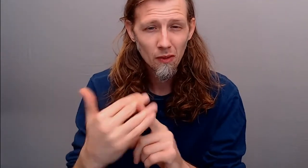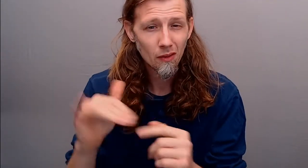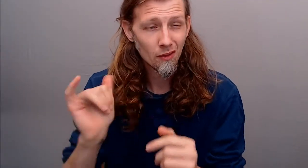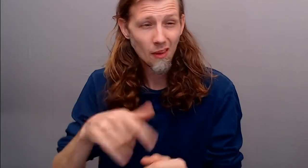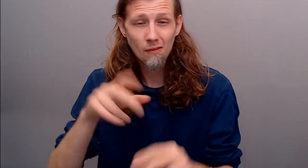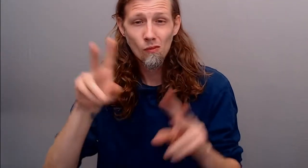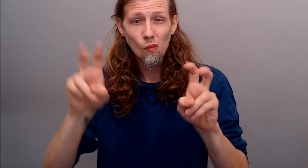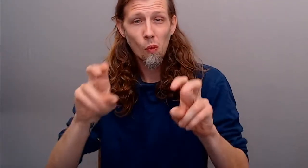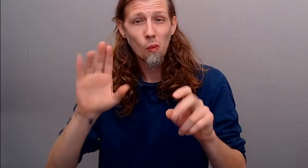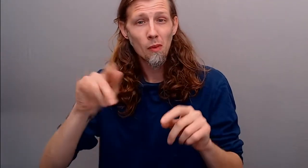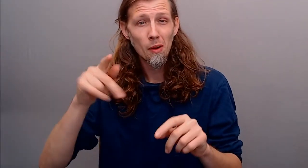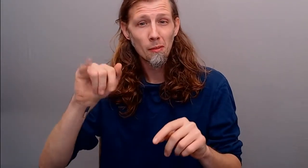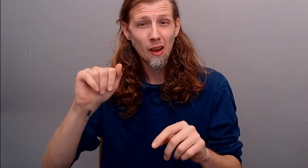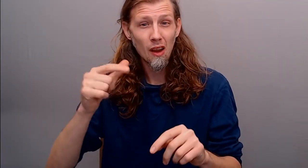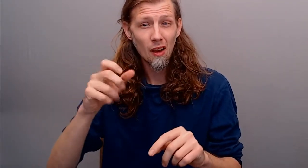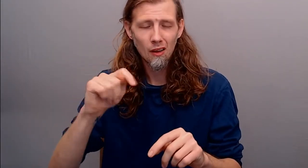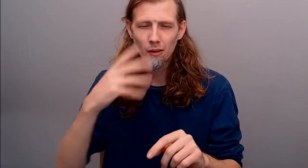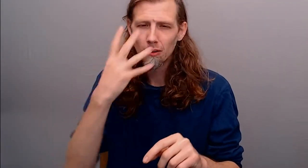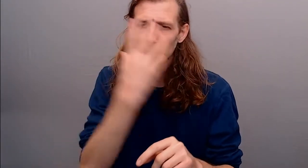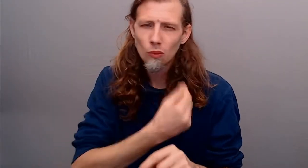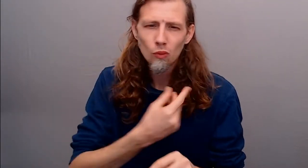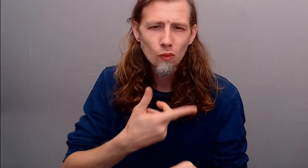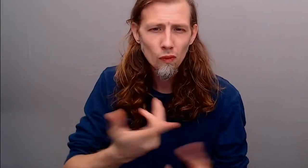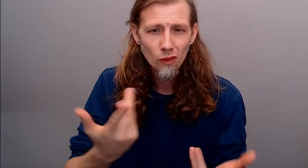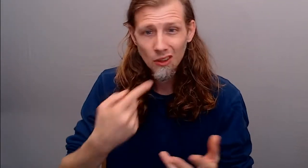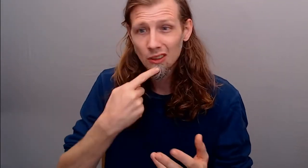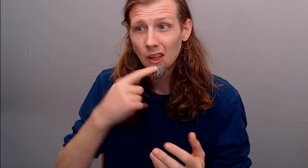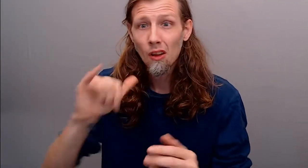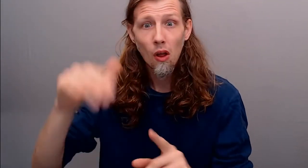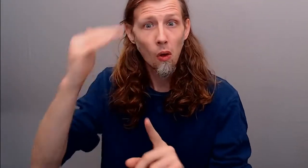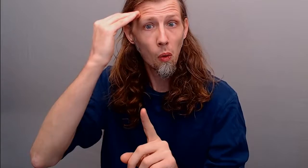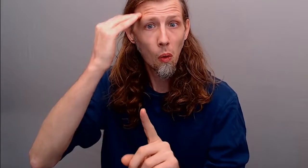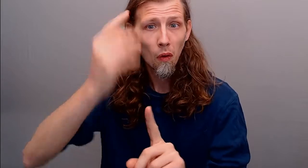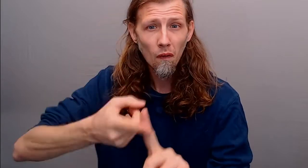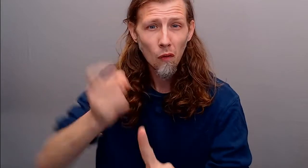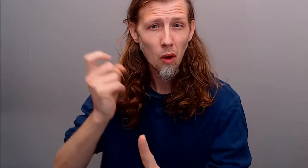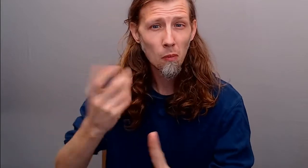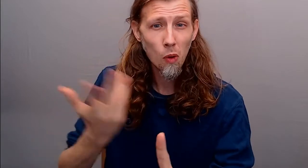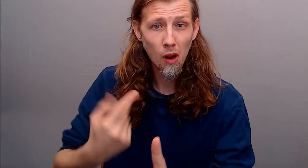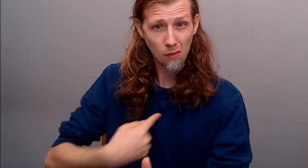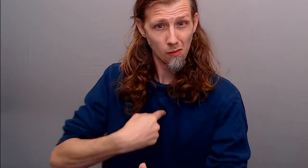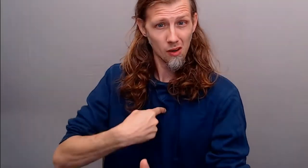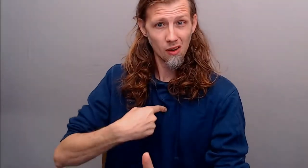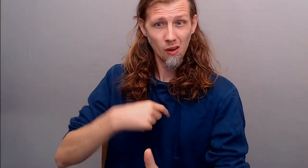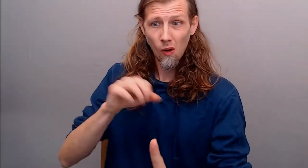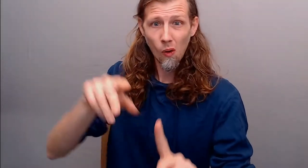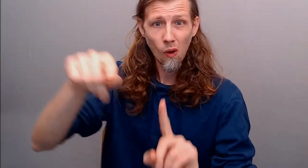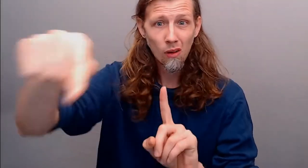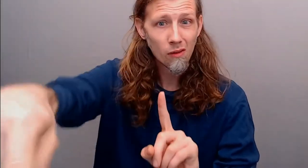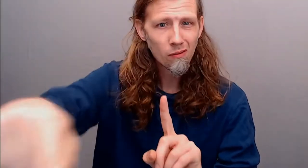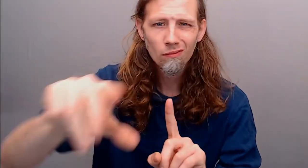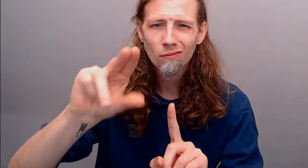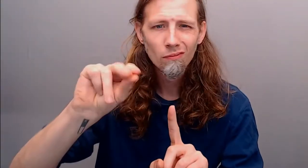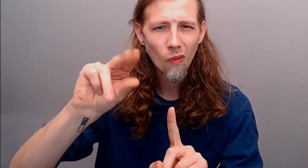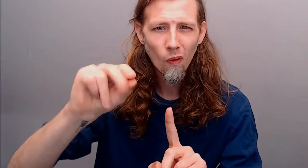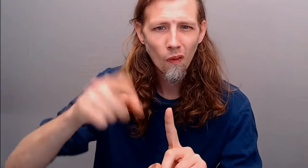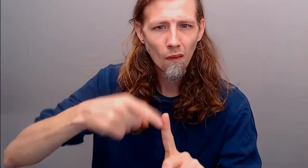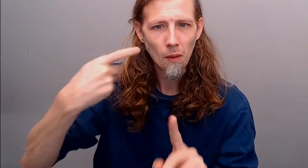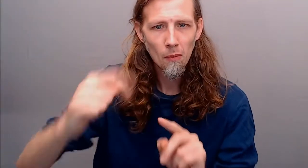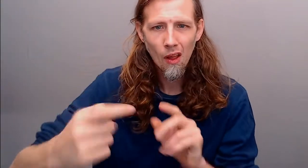environment. A quote by Piaget describes this beautifully. He says that knowledge is not held within adults or within children,